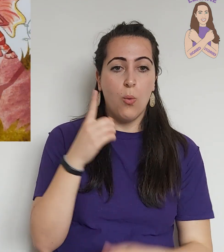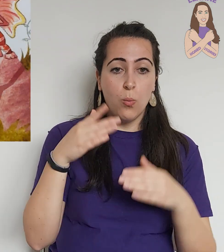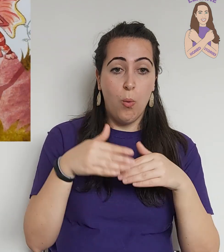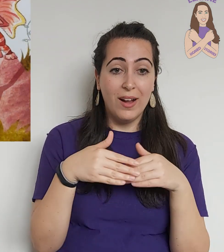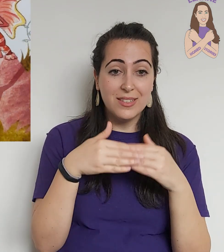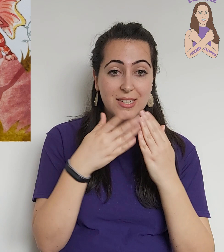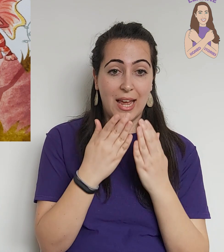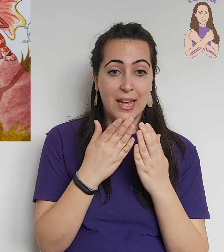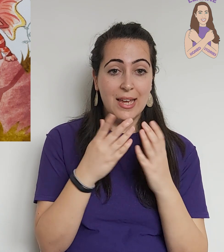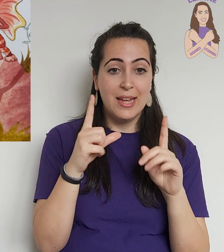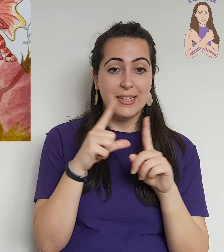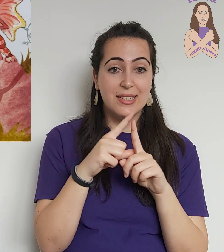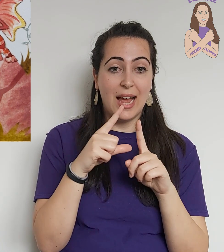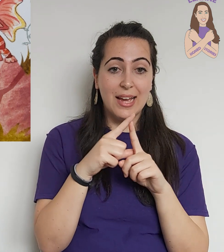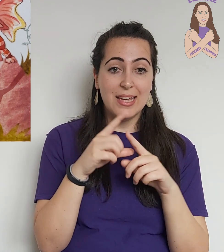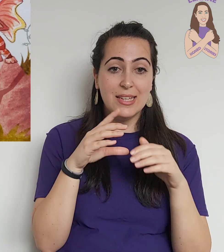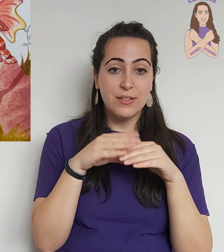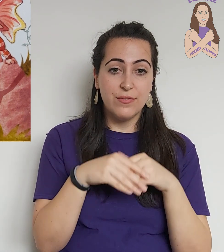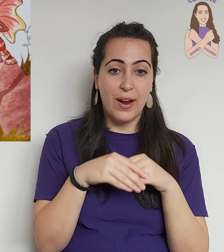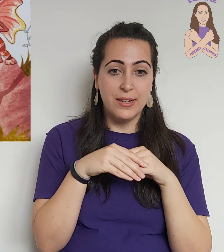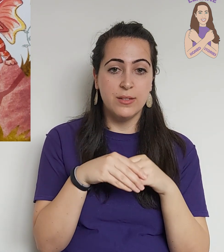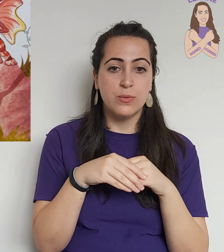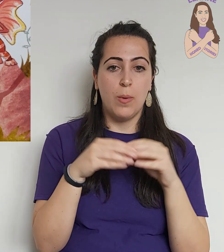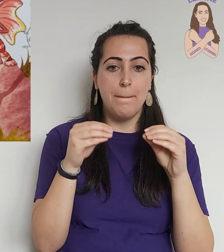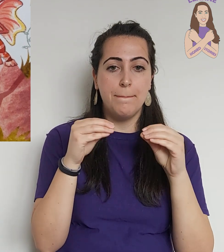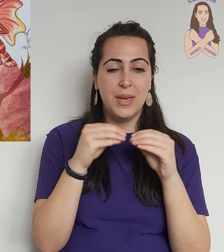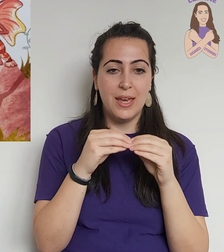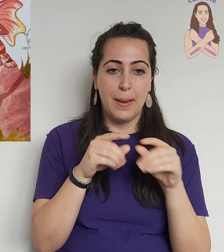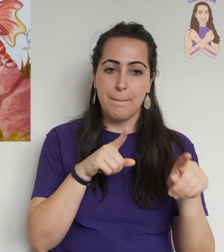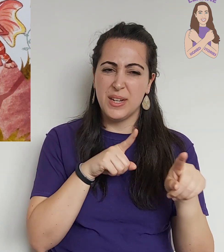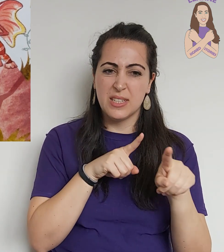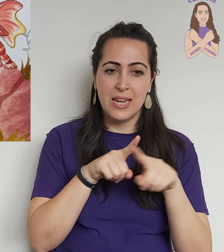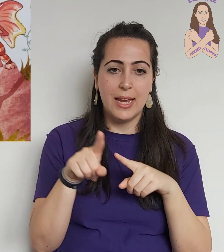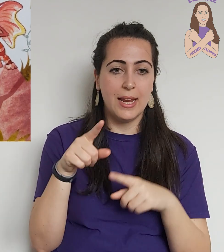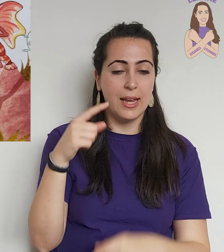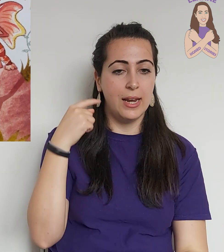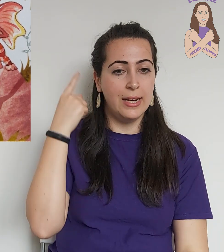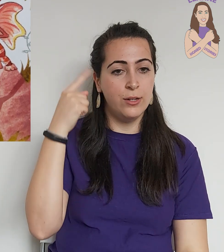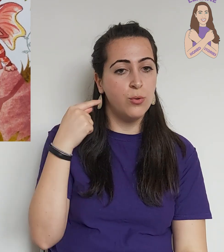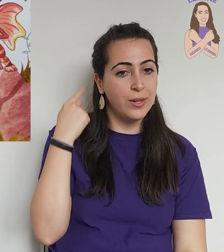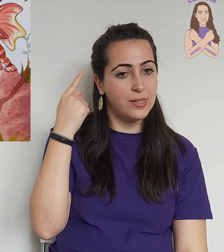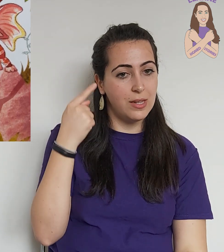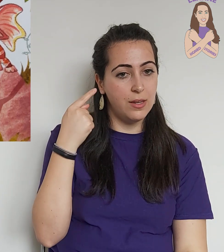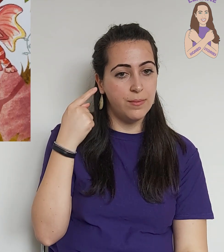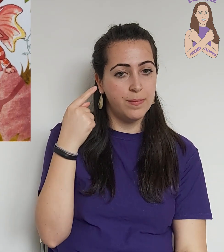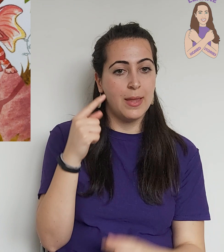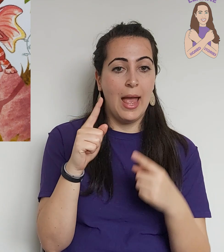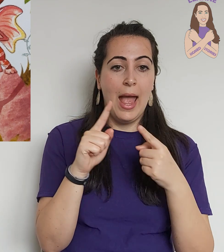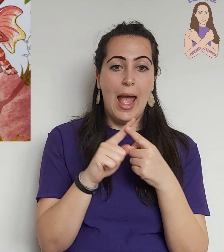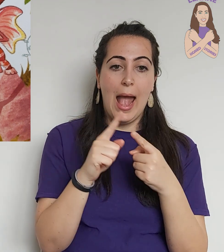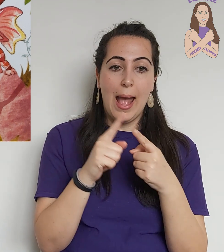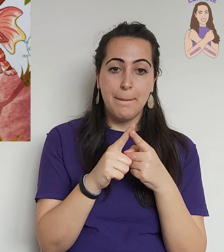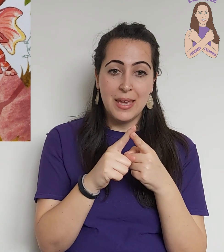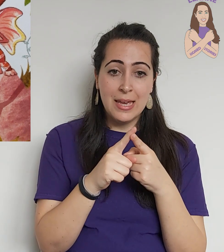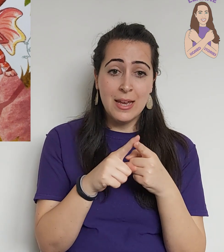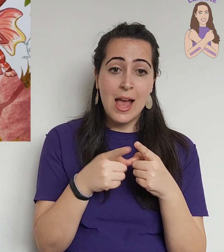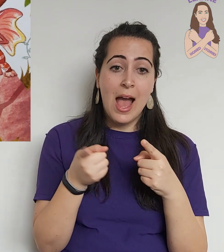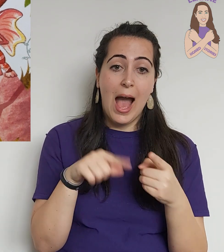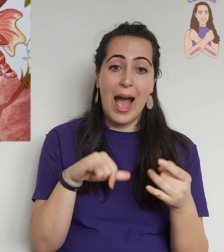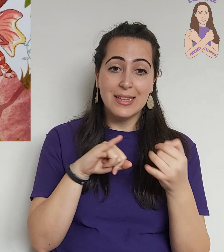One day, Dachy's friends were being particularly noisy. Emmy and